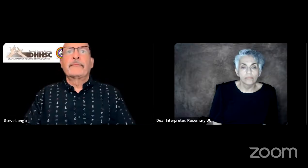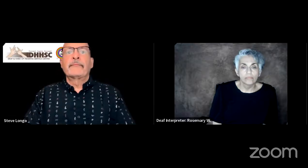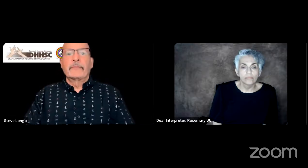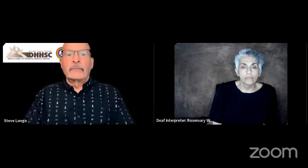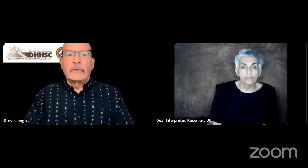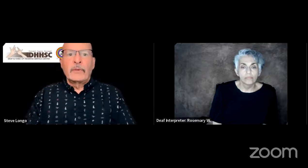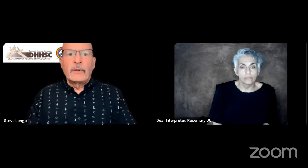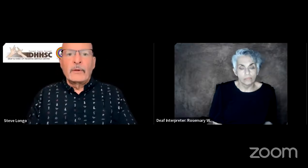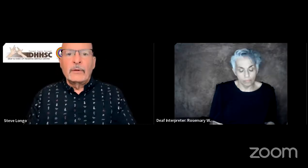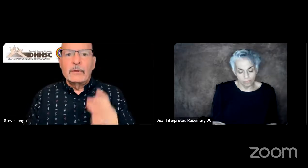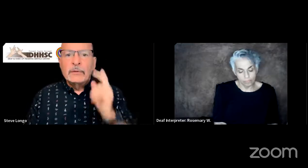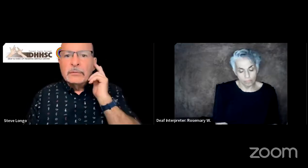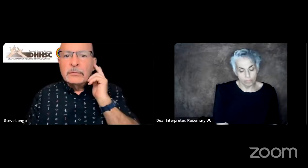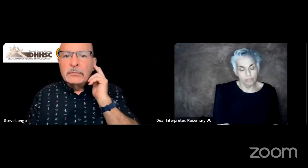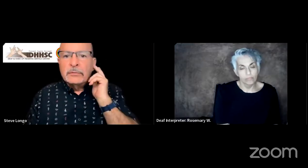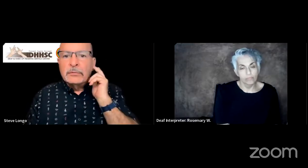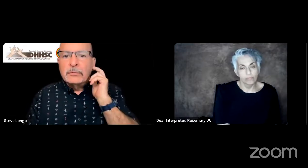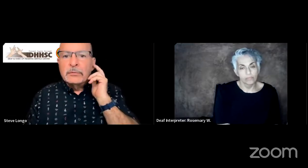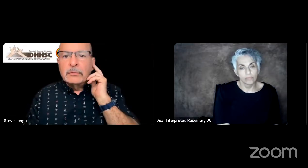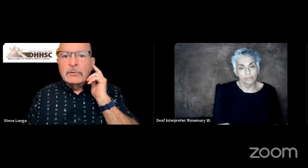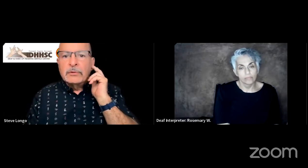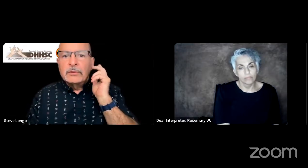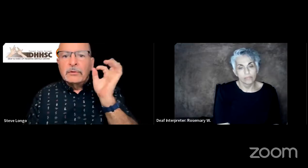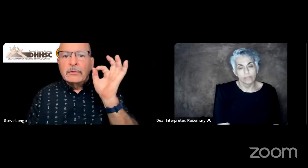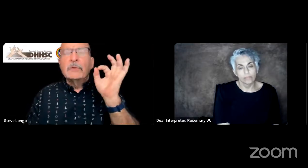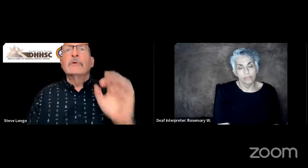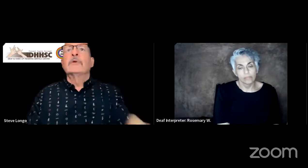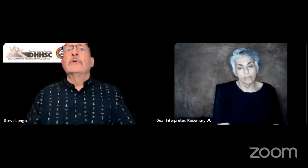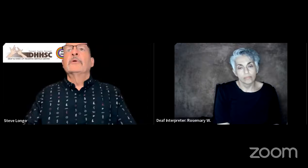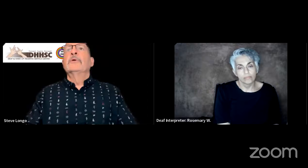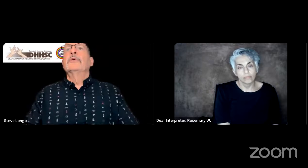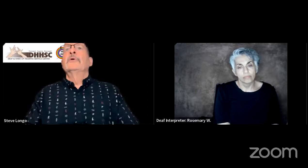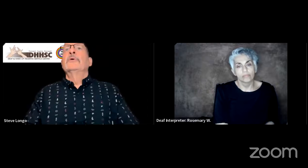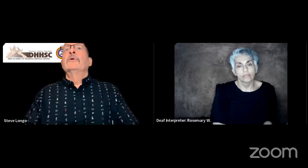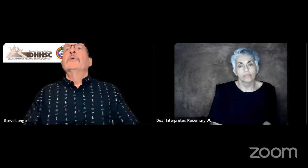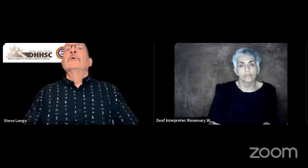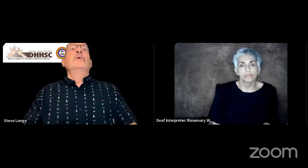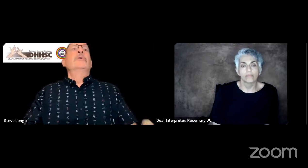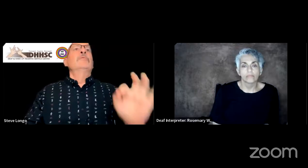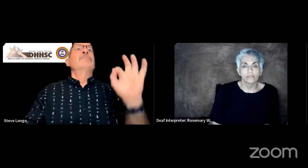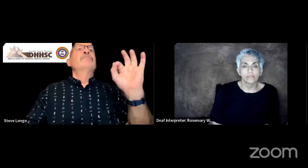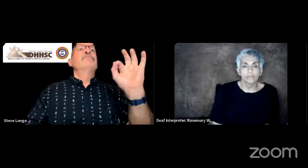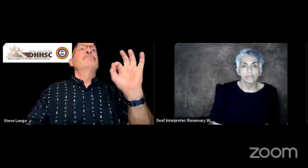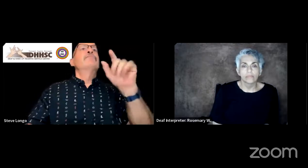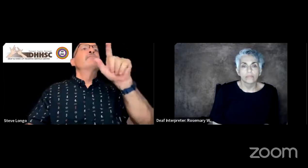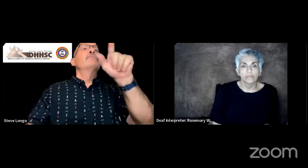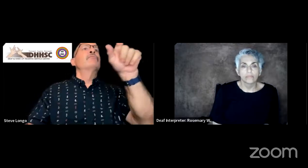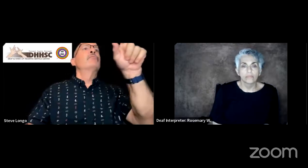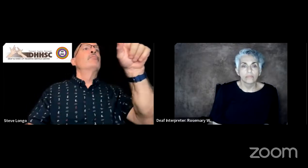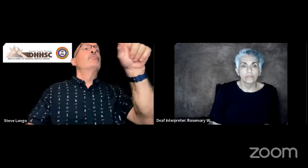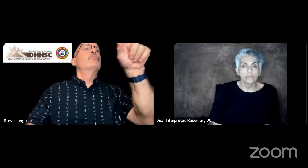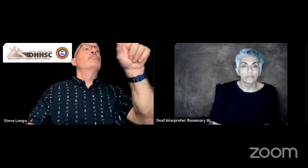you want to start or do you want me to start? I can. Doesn't matter to me either. Yeah. Okay.